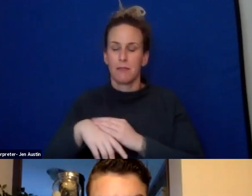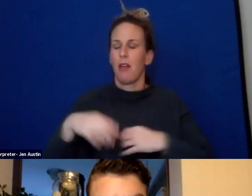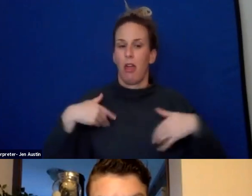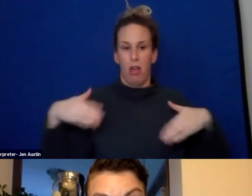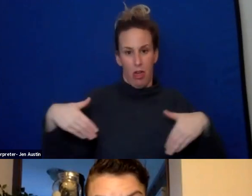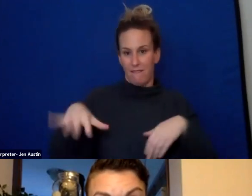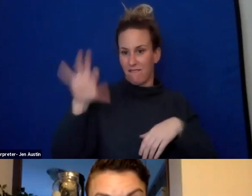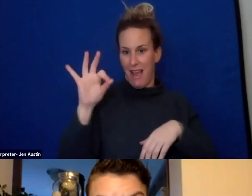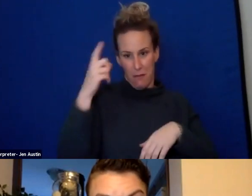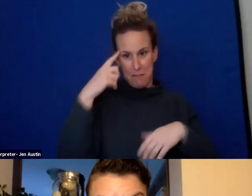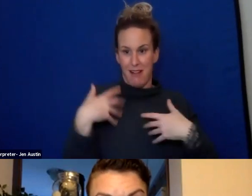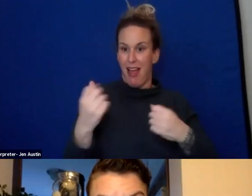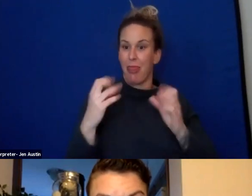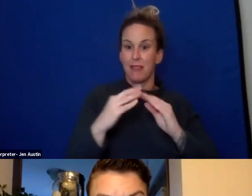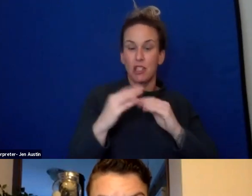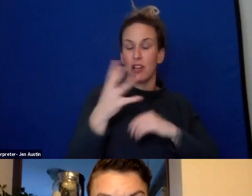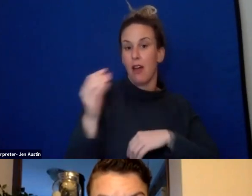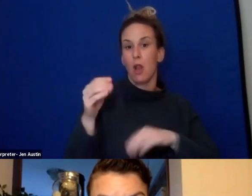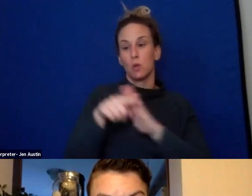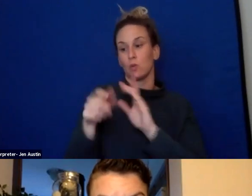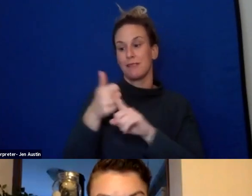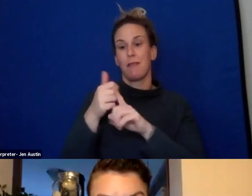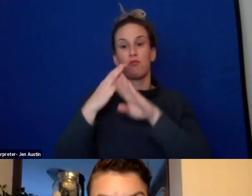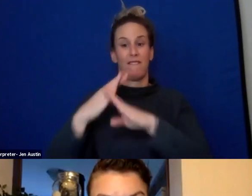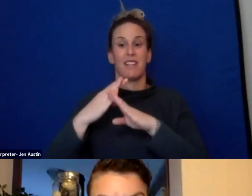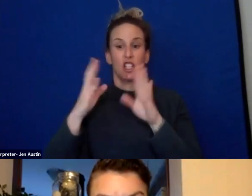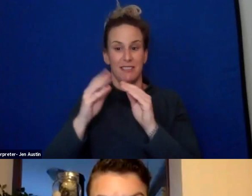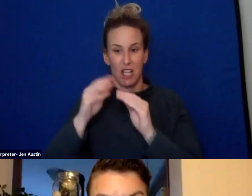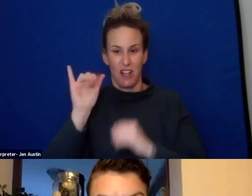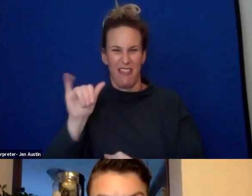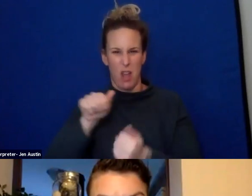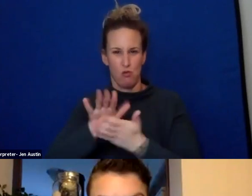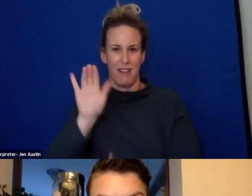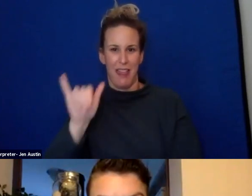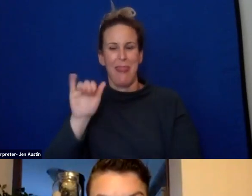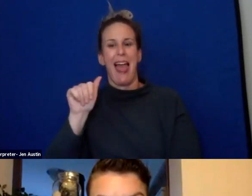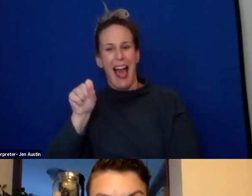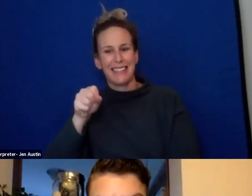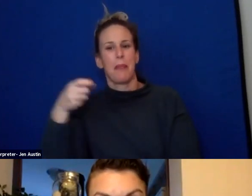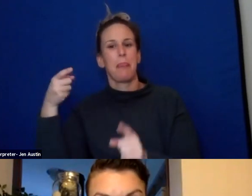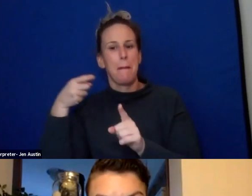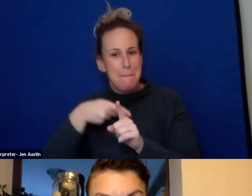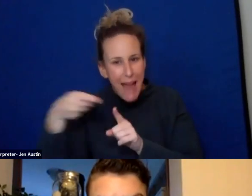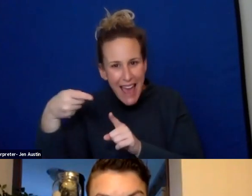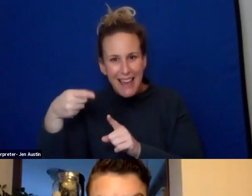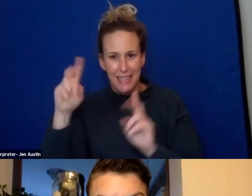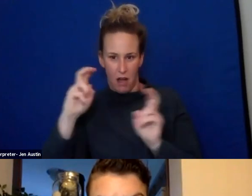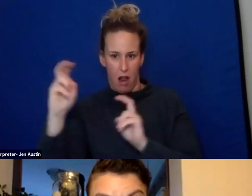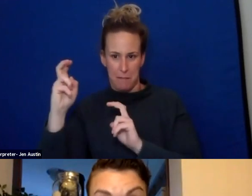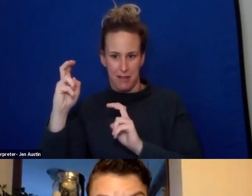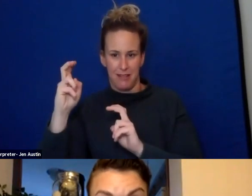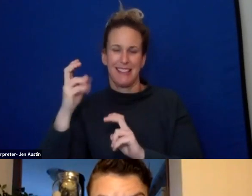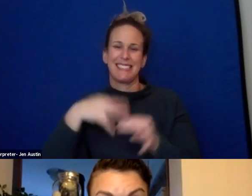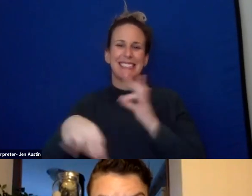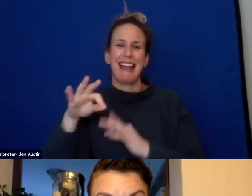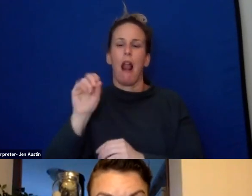health session and suicide prevention session that addresses this as the main topic rather than a quickly mentioned